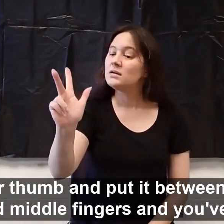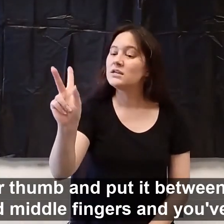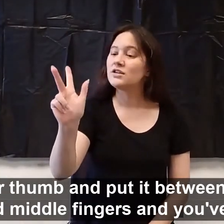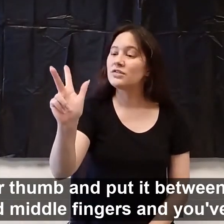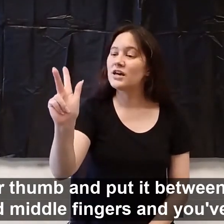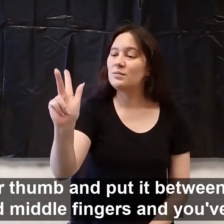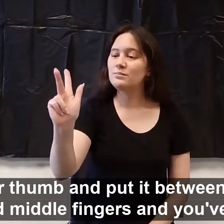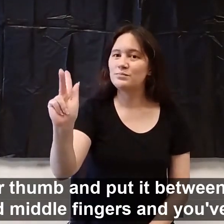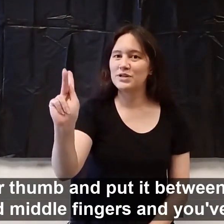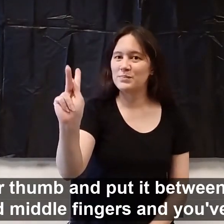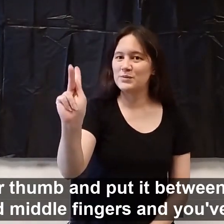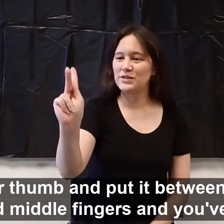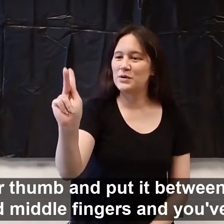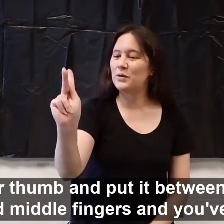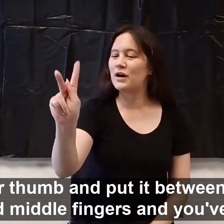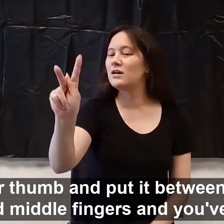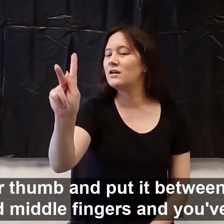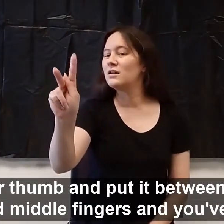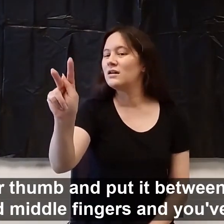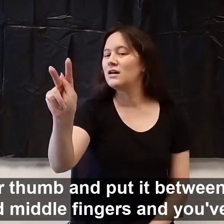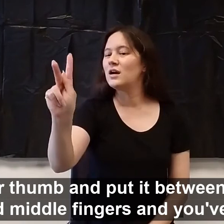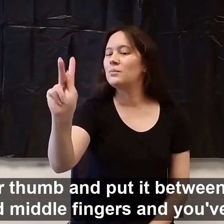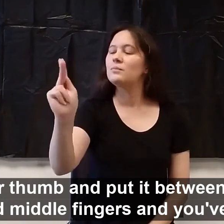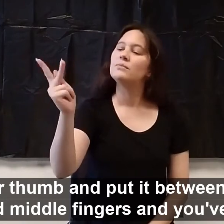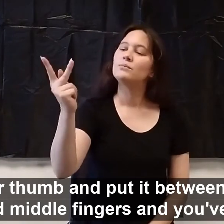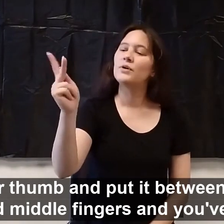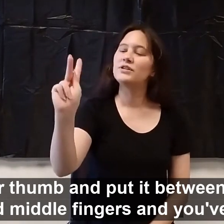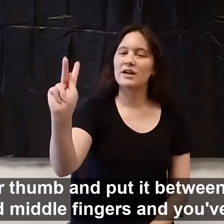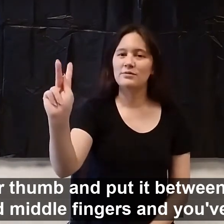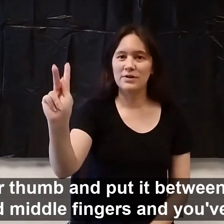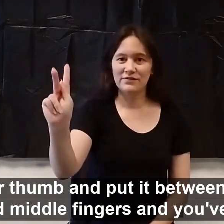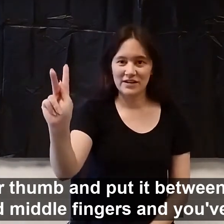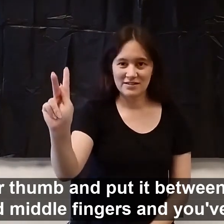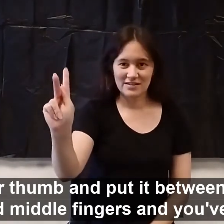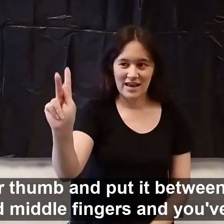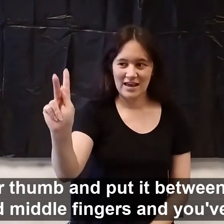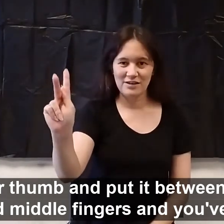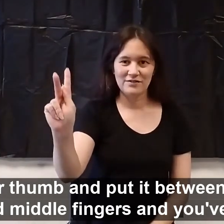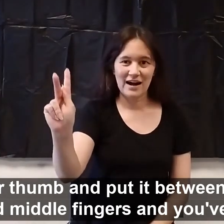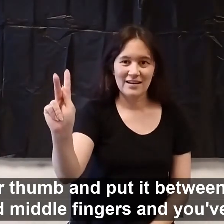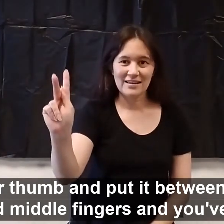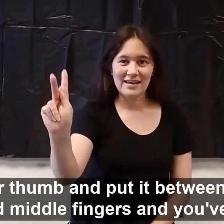Take your thumb, put it between your pointer and middle fingers, and you've got